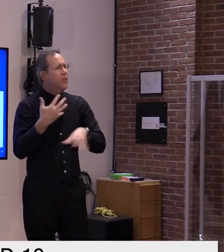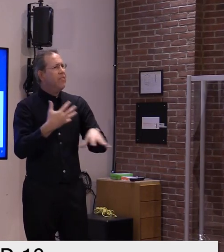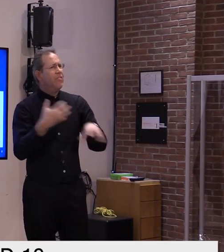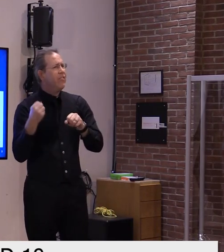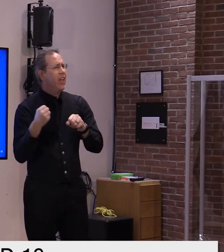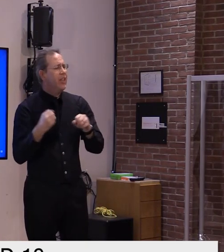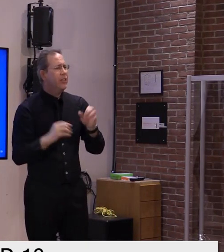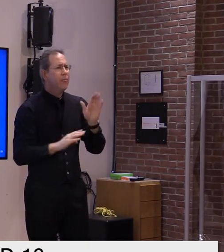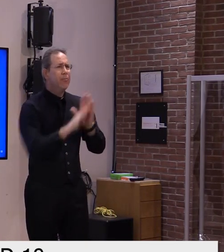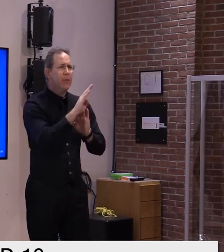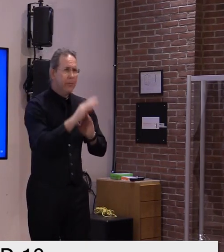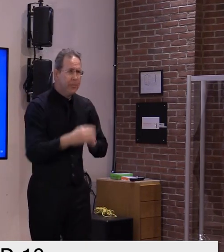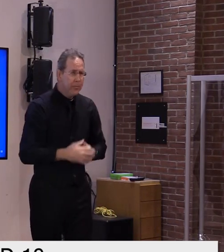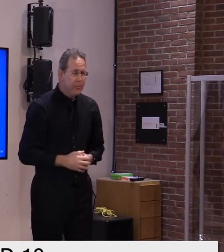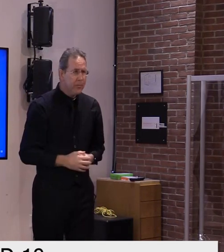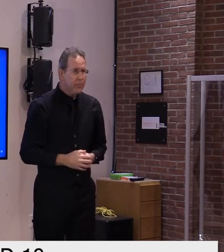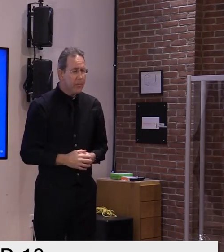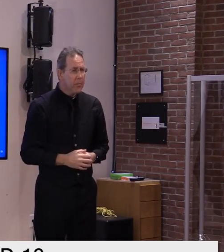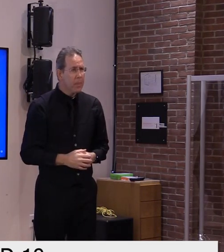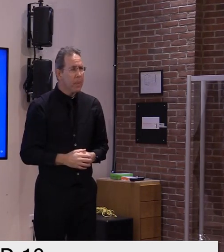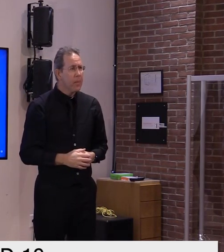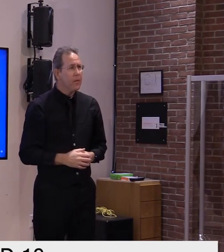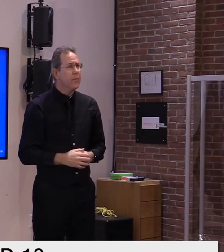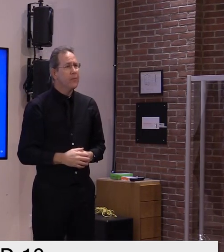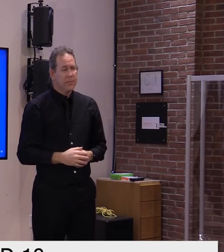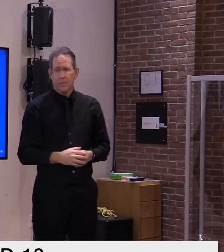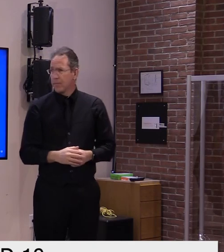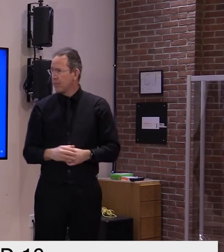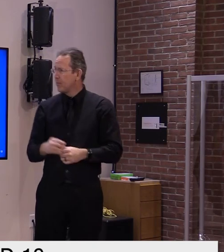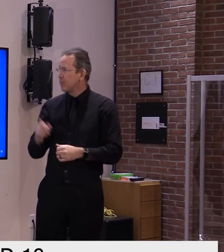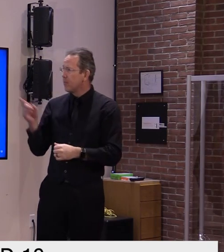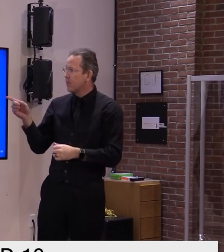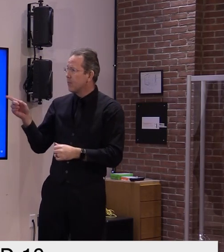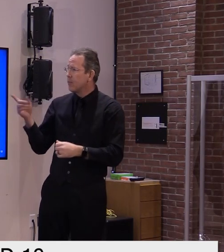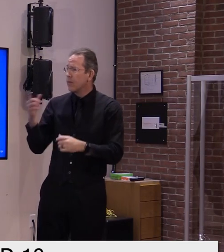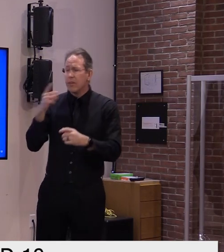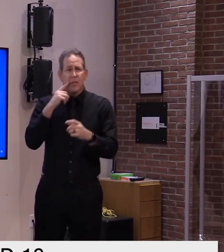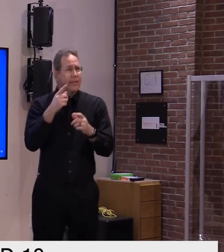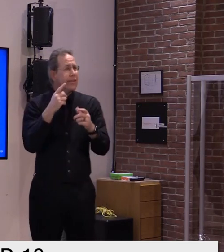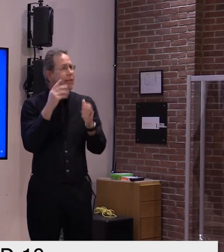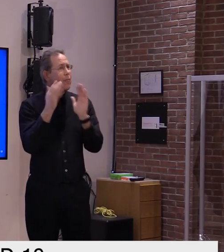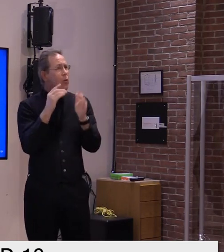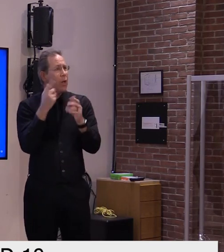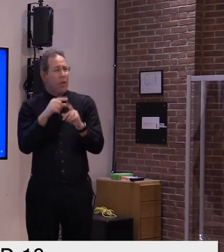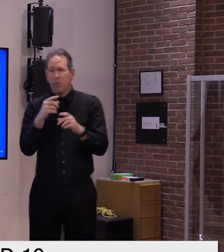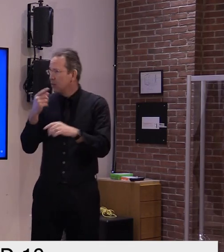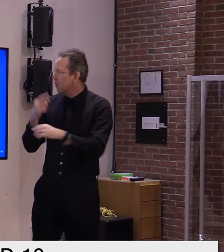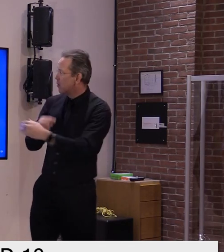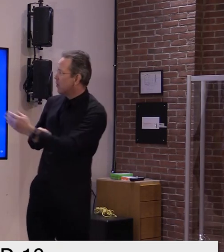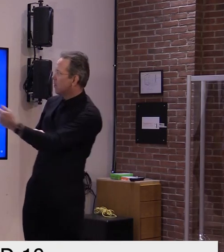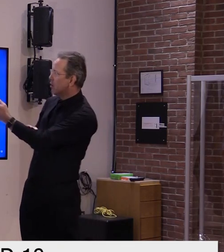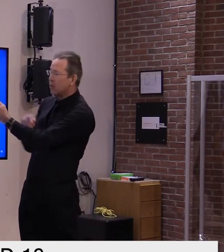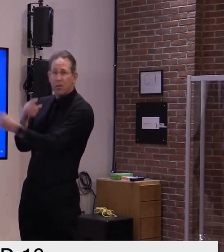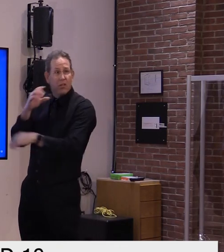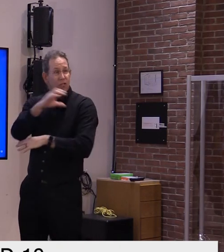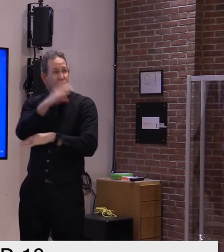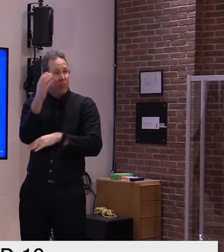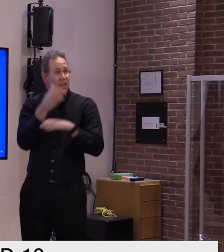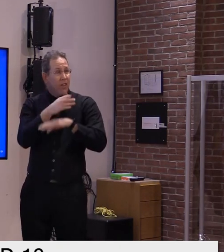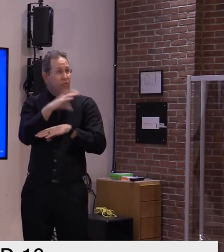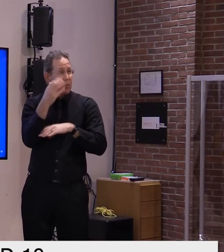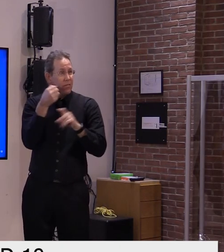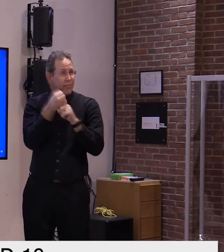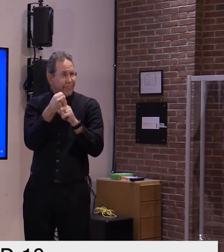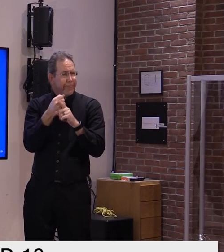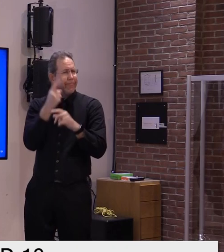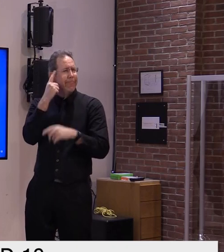have also seen our case growth accelerate during a period that would suggest we are experiencing a holiday surge. Looking at the